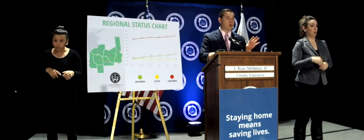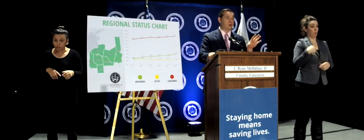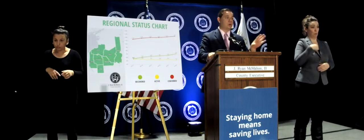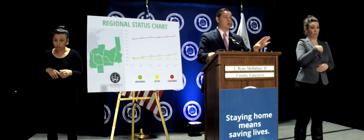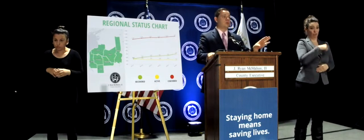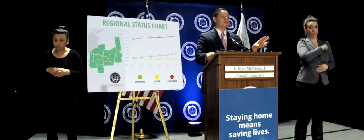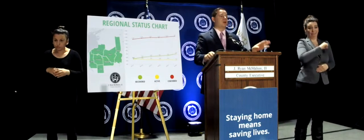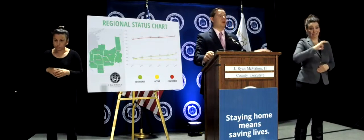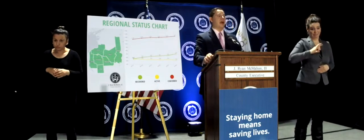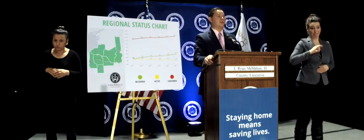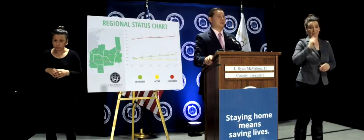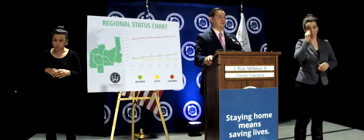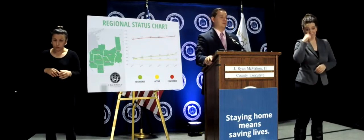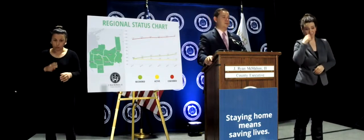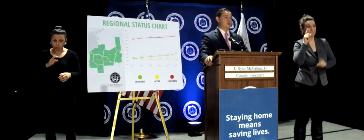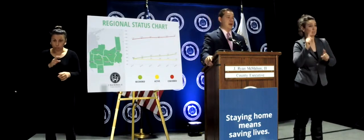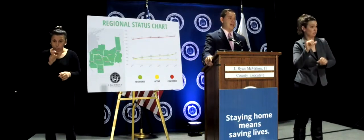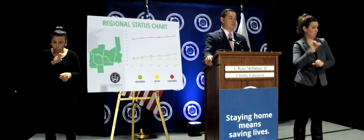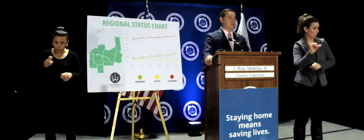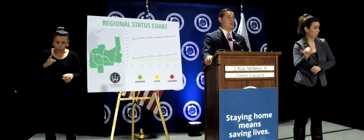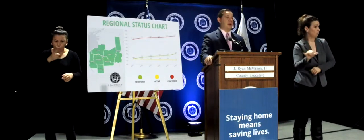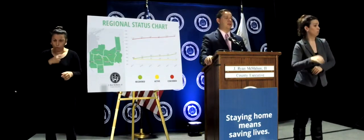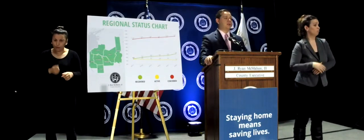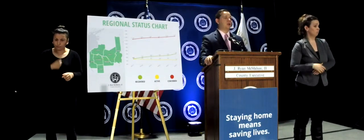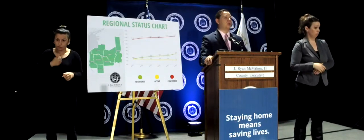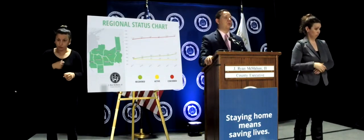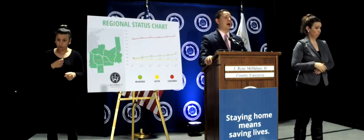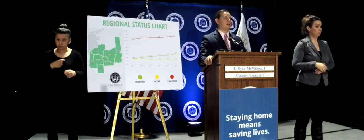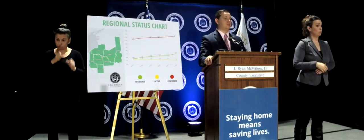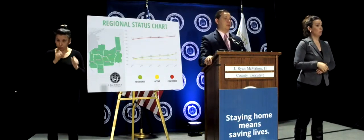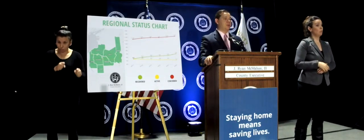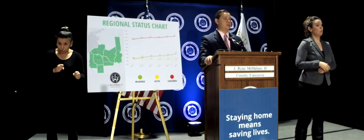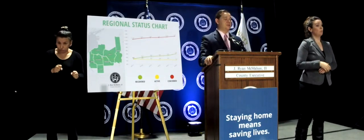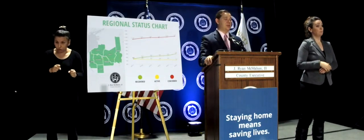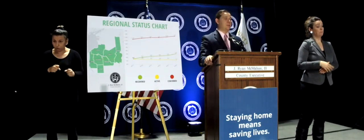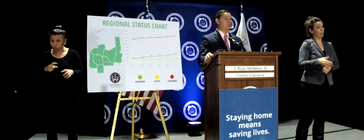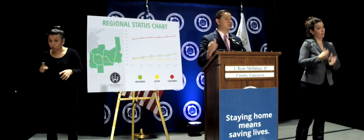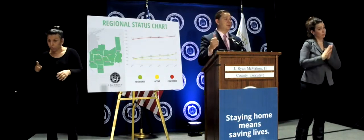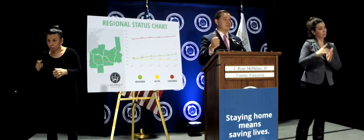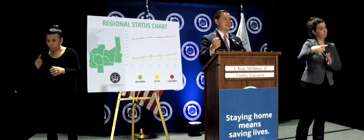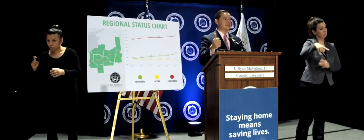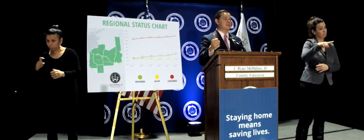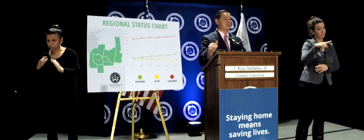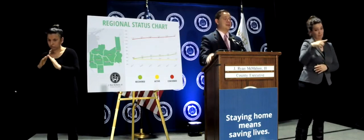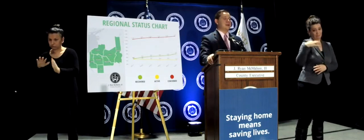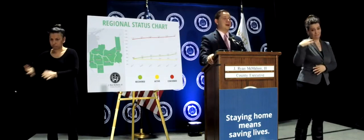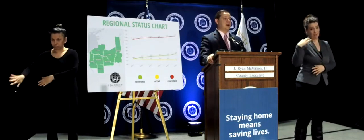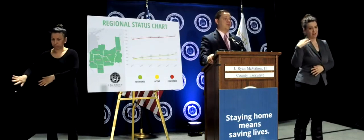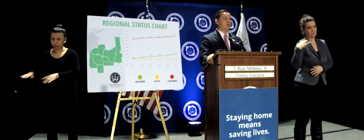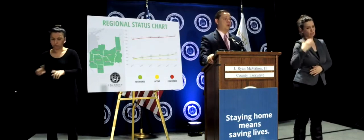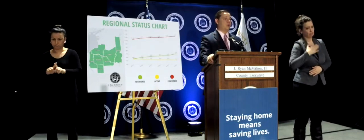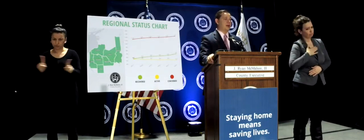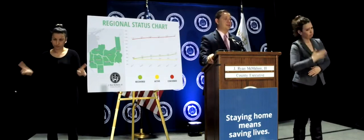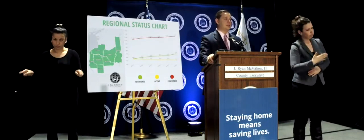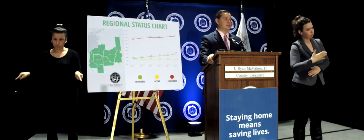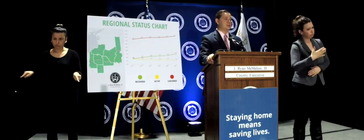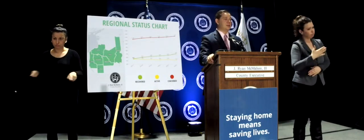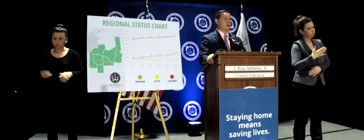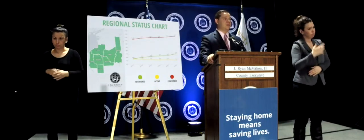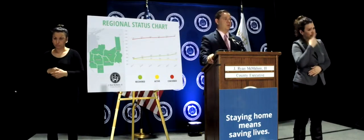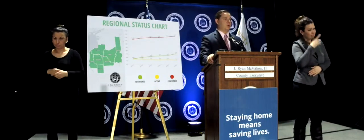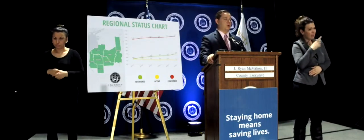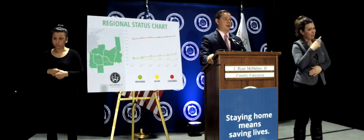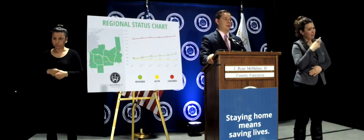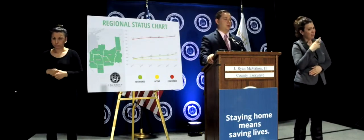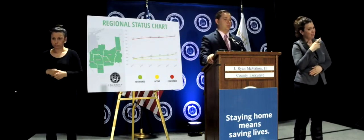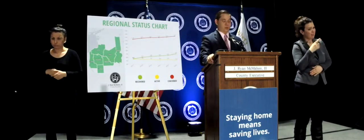So we're being very active, asking for voluntary compliance from all these businesses for their residents